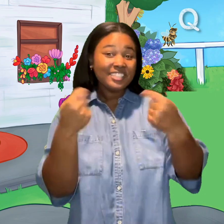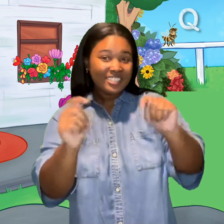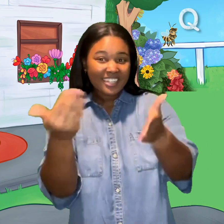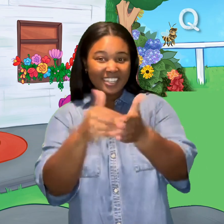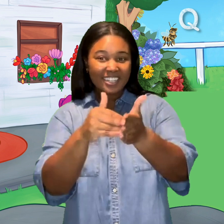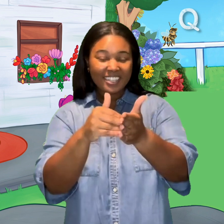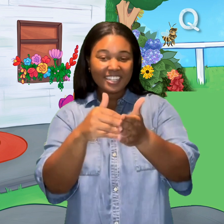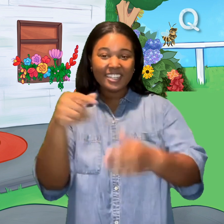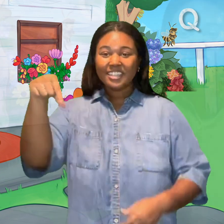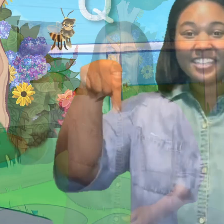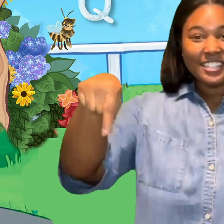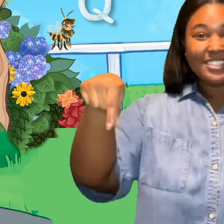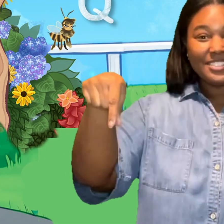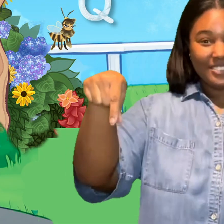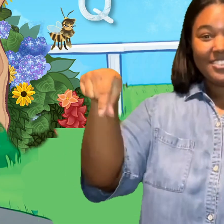Let's try again. Q.